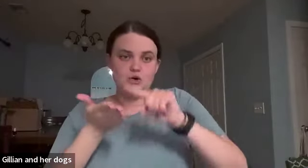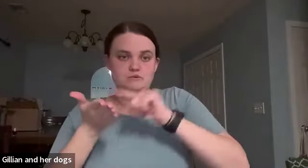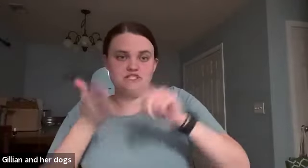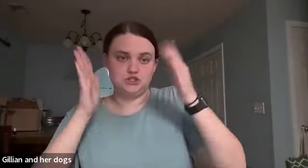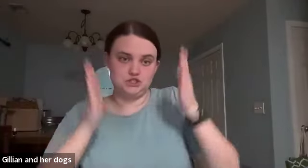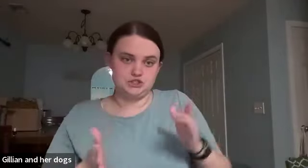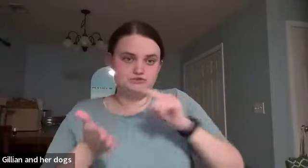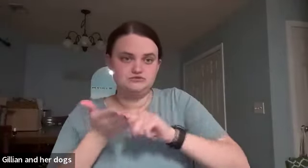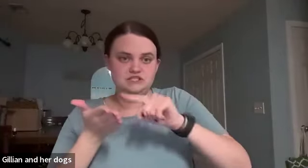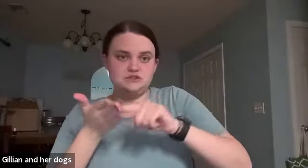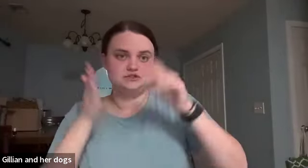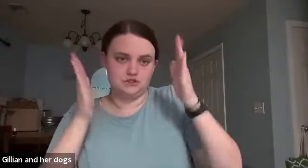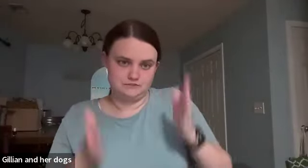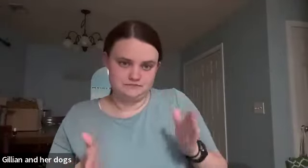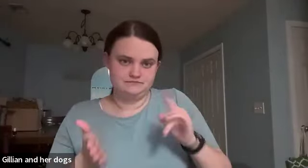or a researcher.